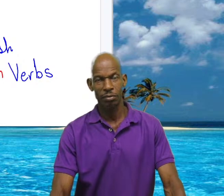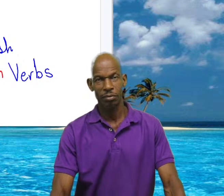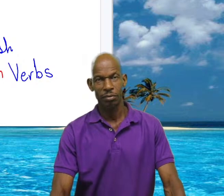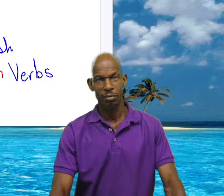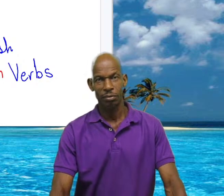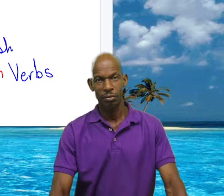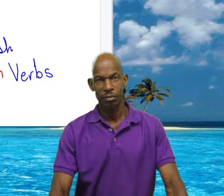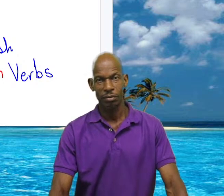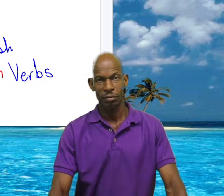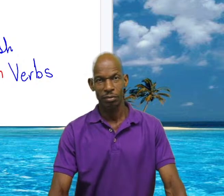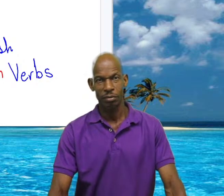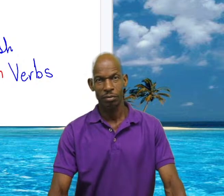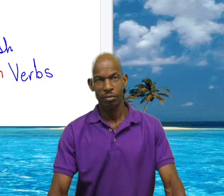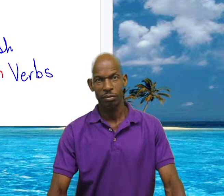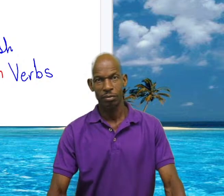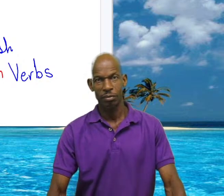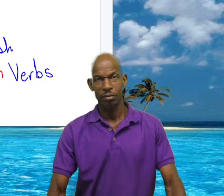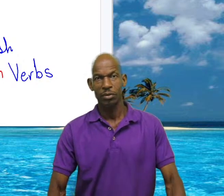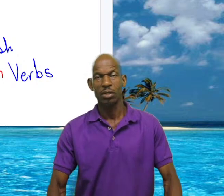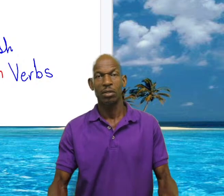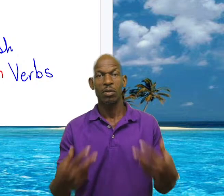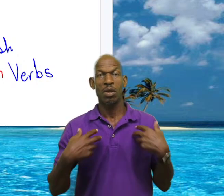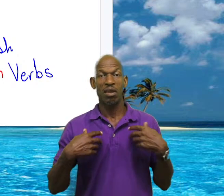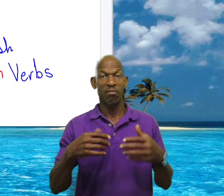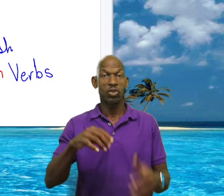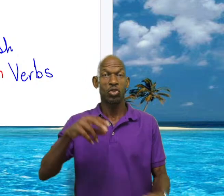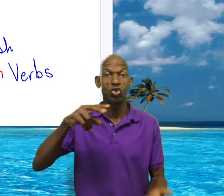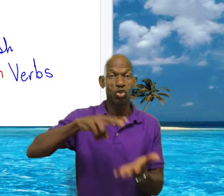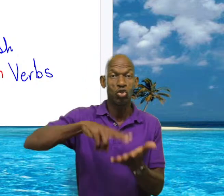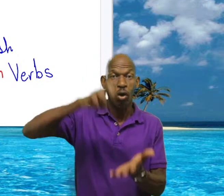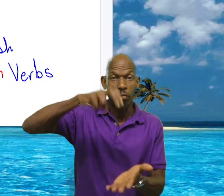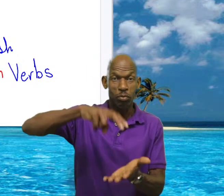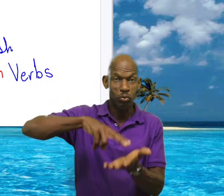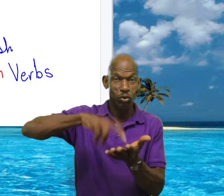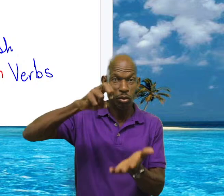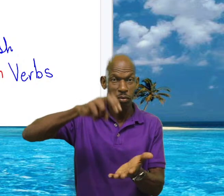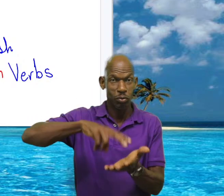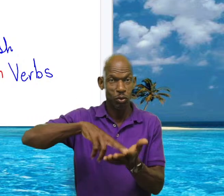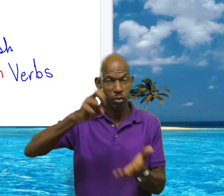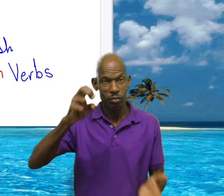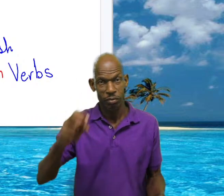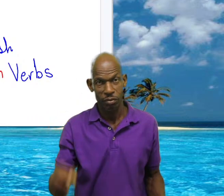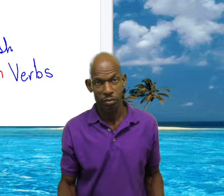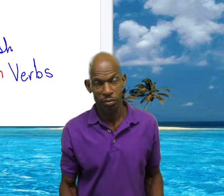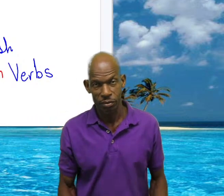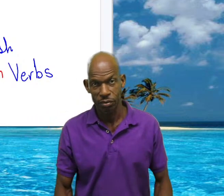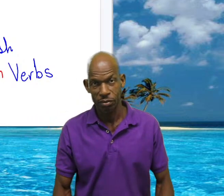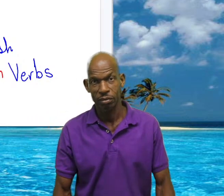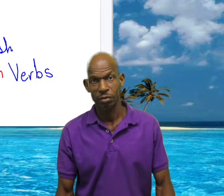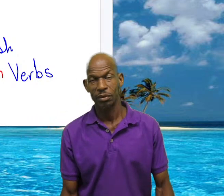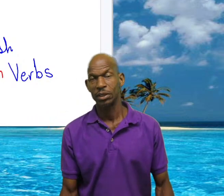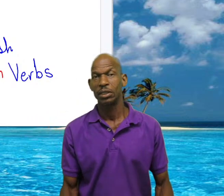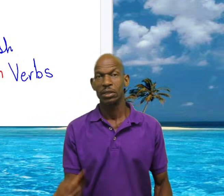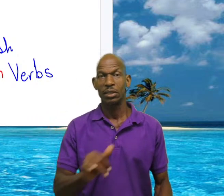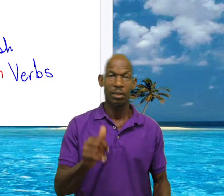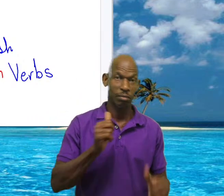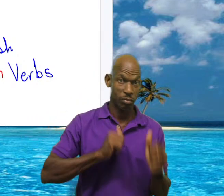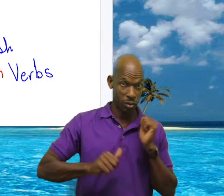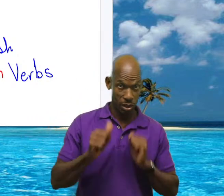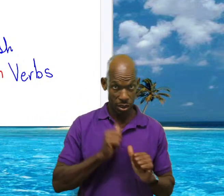So we have jump in sign language, and the same action word we have in sign language, we have the same word